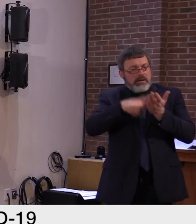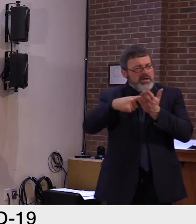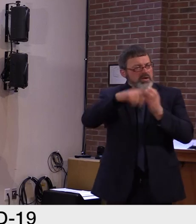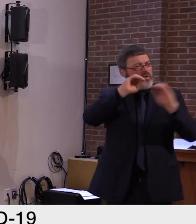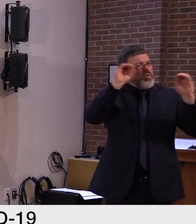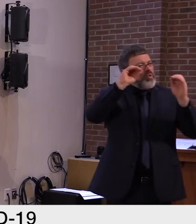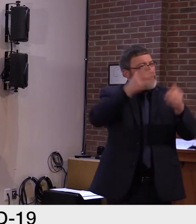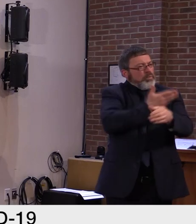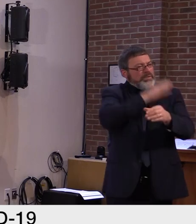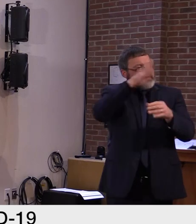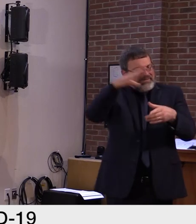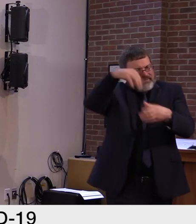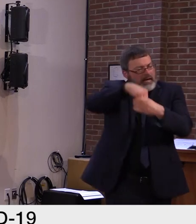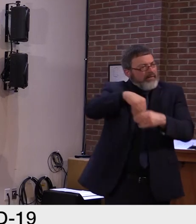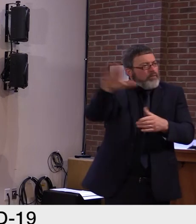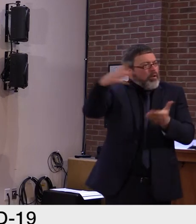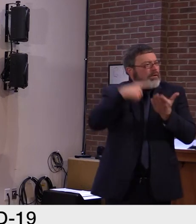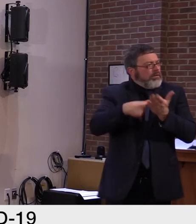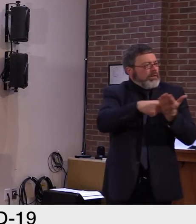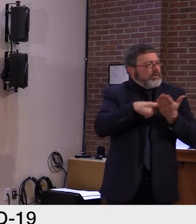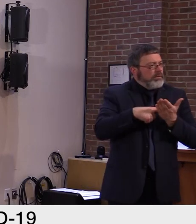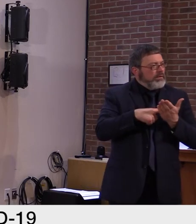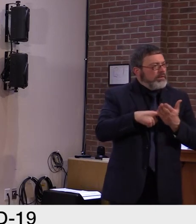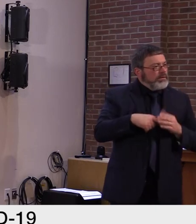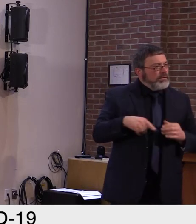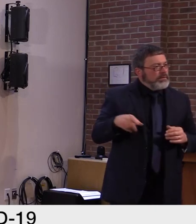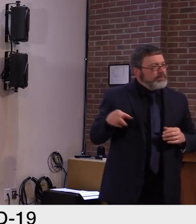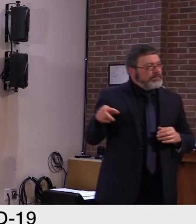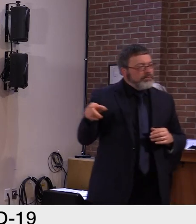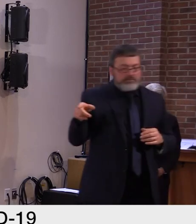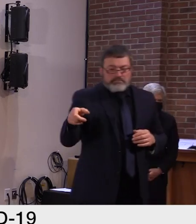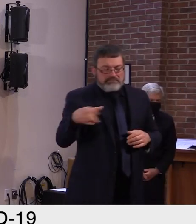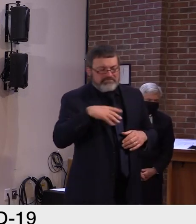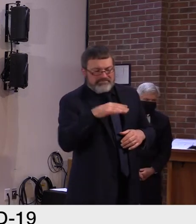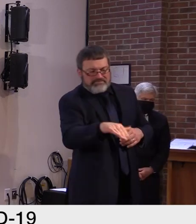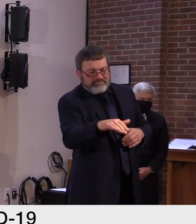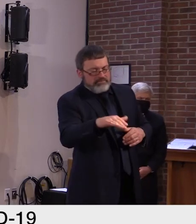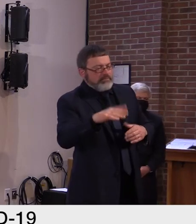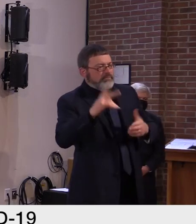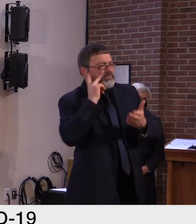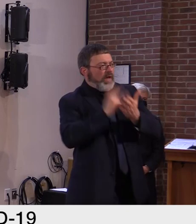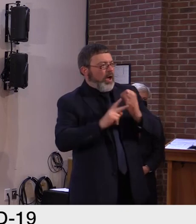Yeah, hi, Secretary French, thank you. Music has been very challenging for